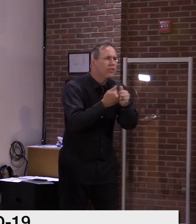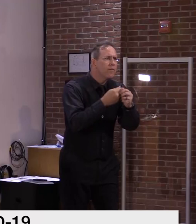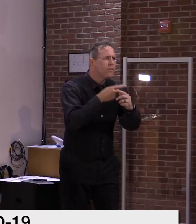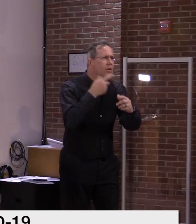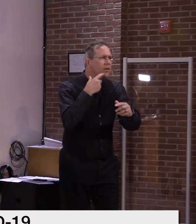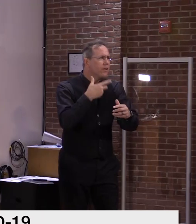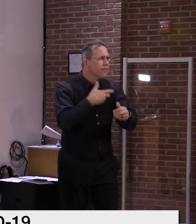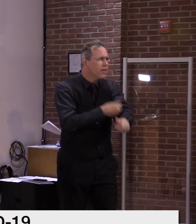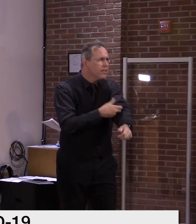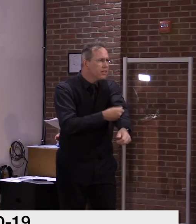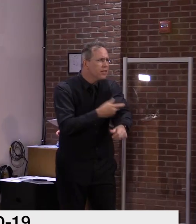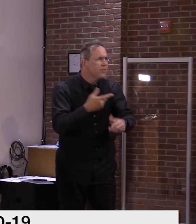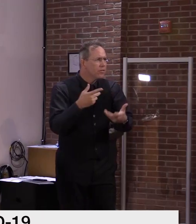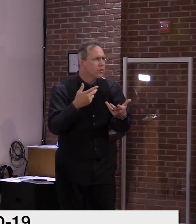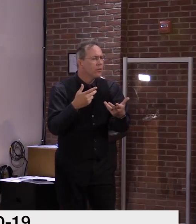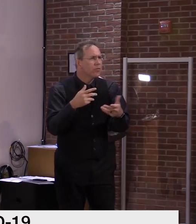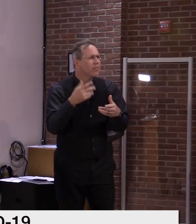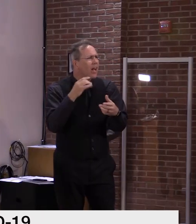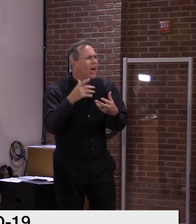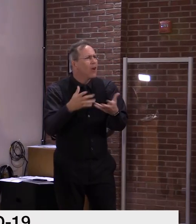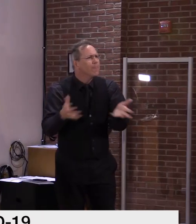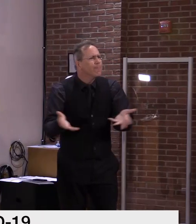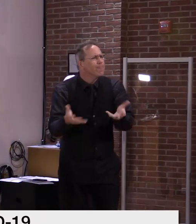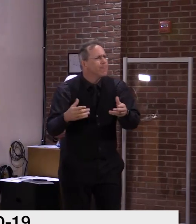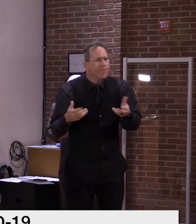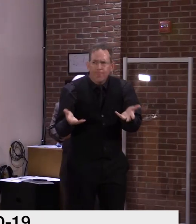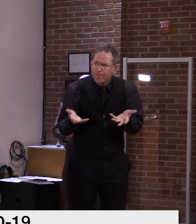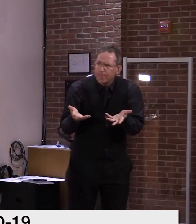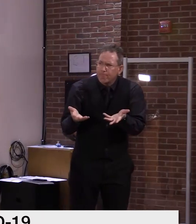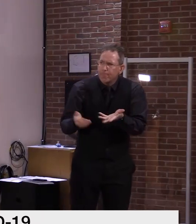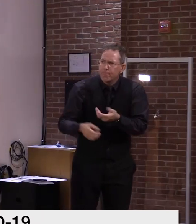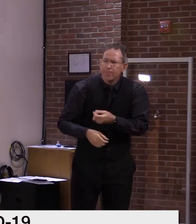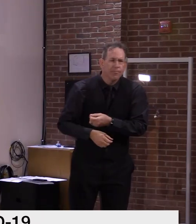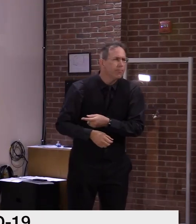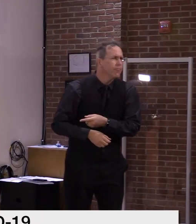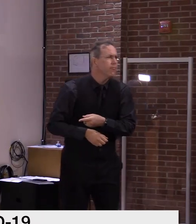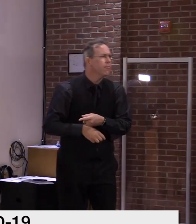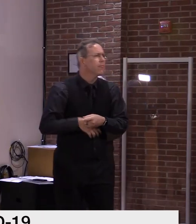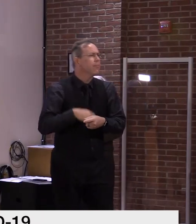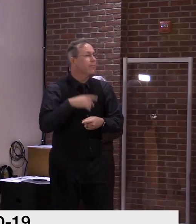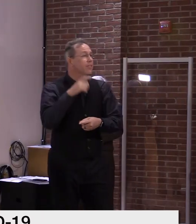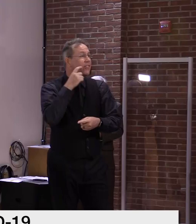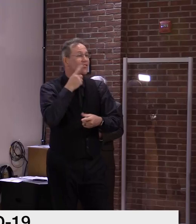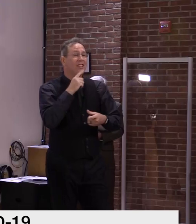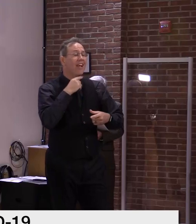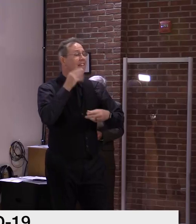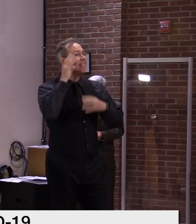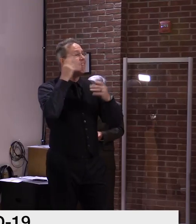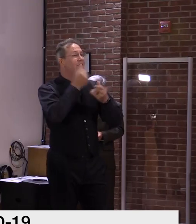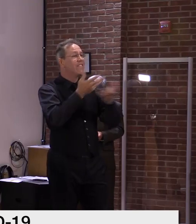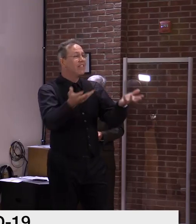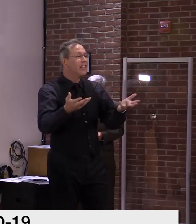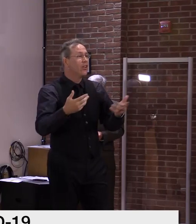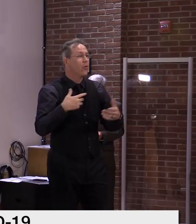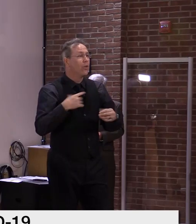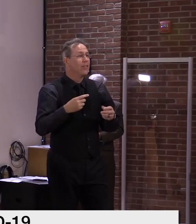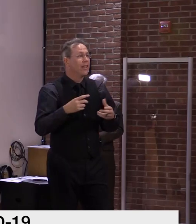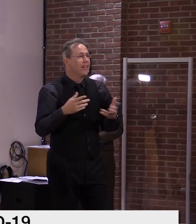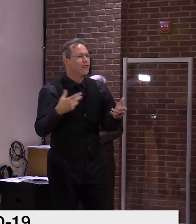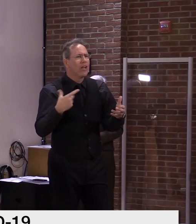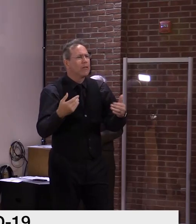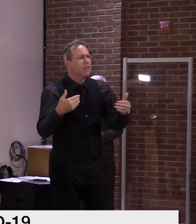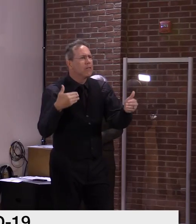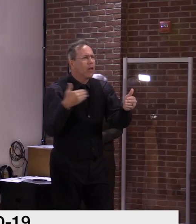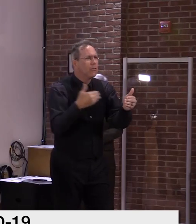any approach that works, and we'd, again, advocate anyone who has ideas on what the obstacles and